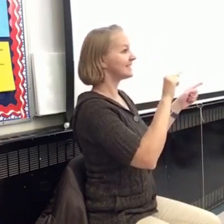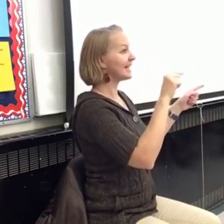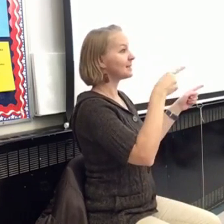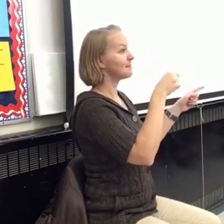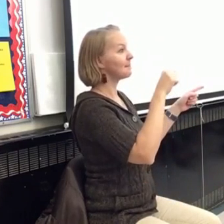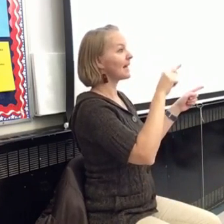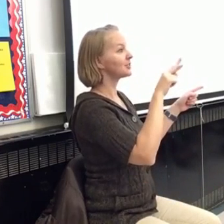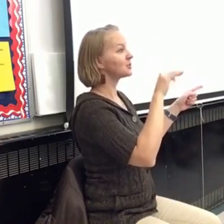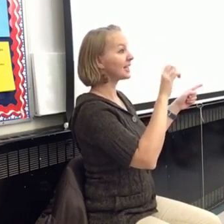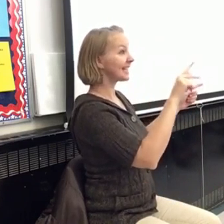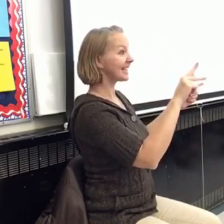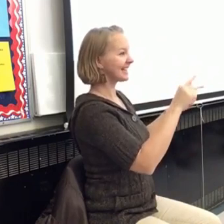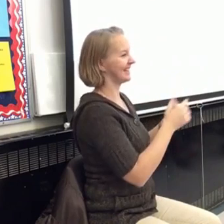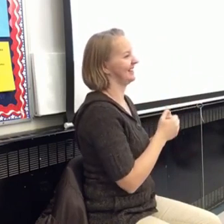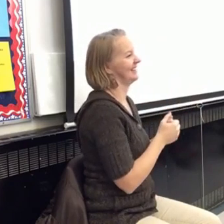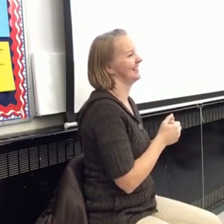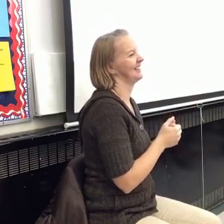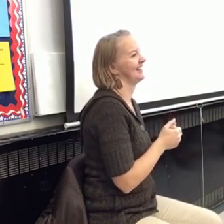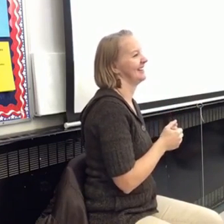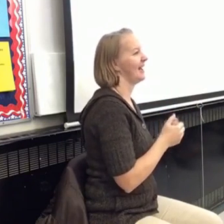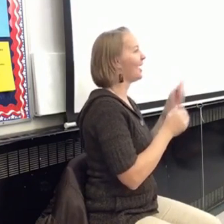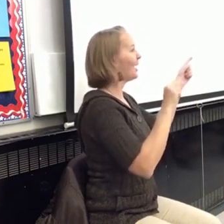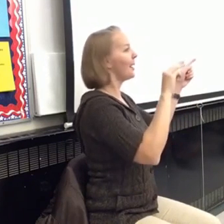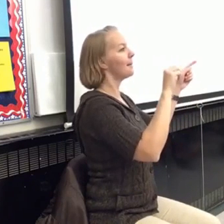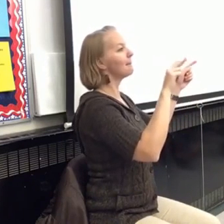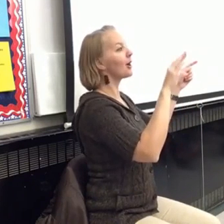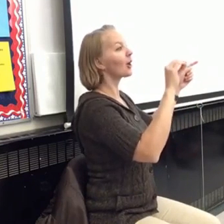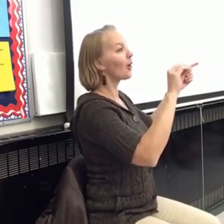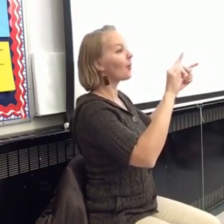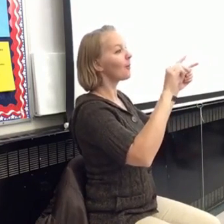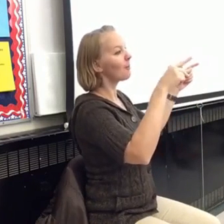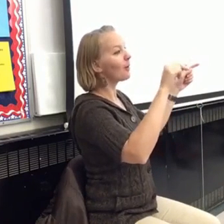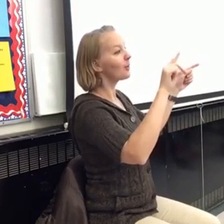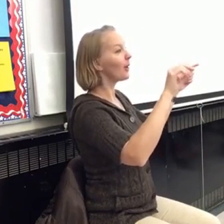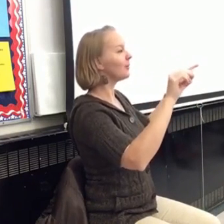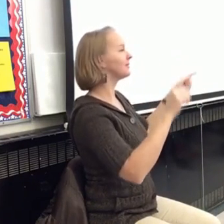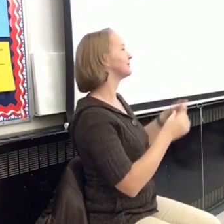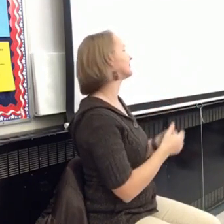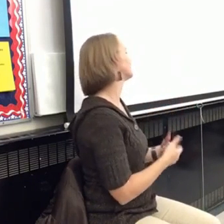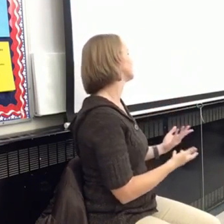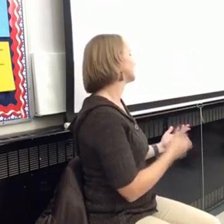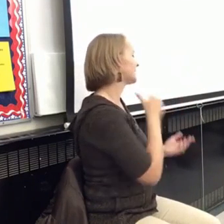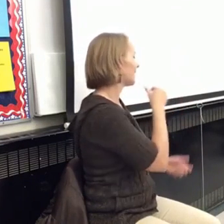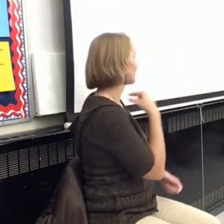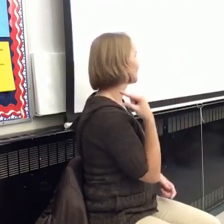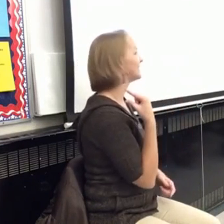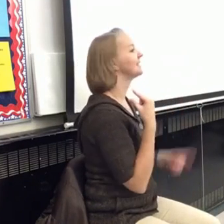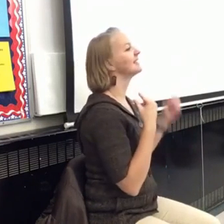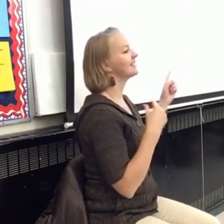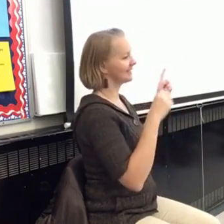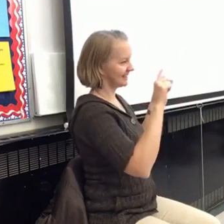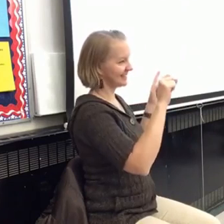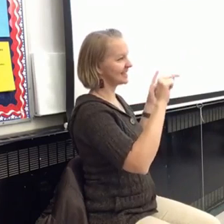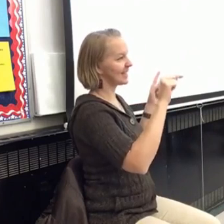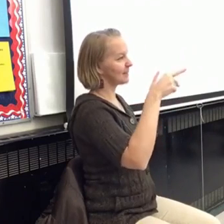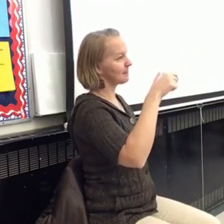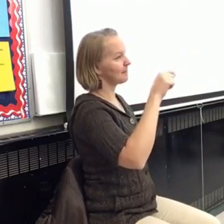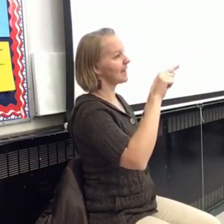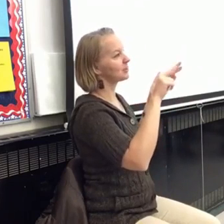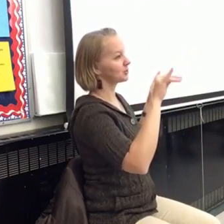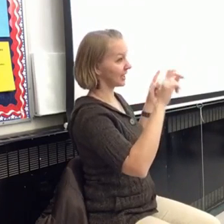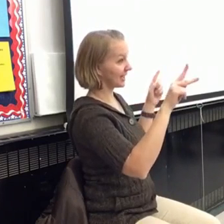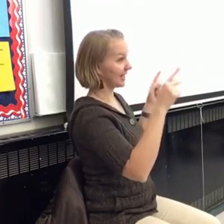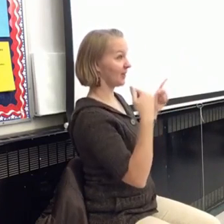It is not Marco Polo. Marco Polo was not a priest. Okay? It is St. Patrick. And we celebrate something with St. Patrick,